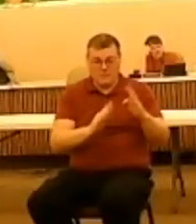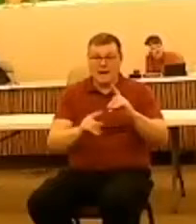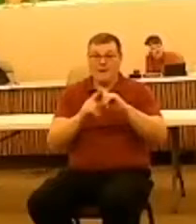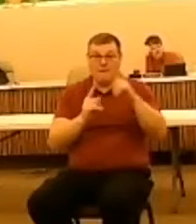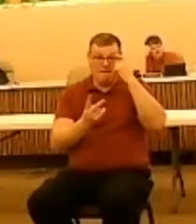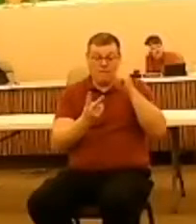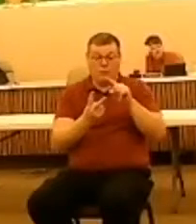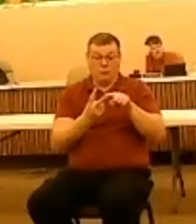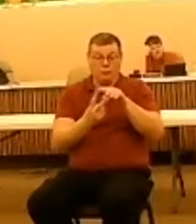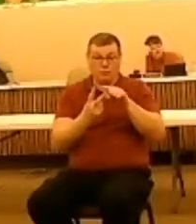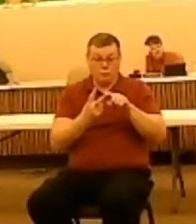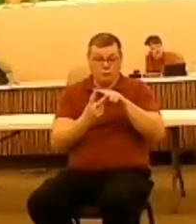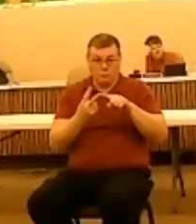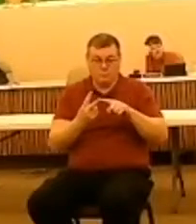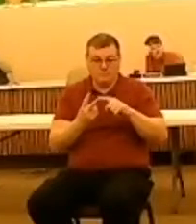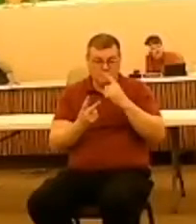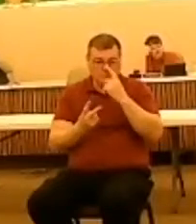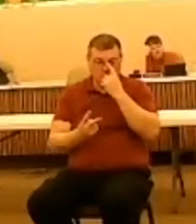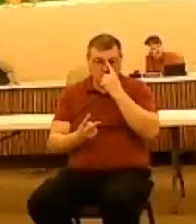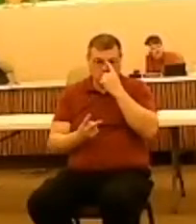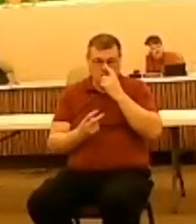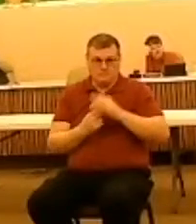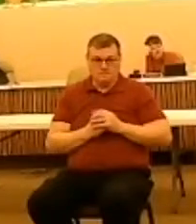two, so